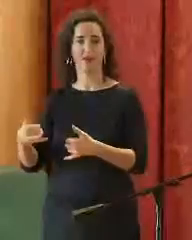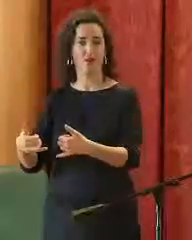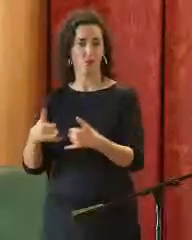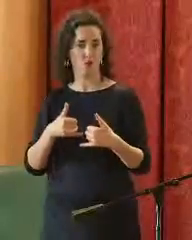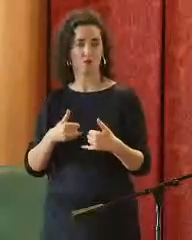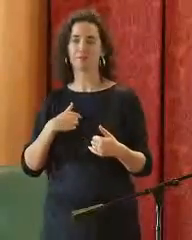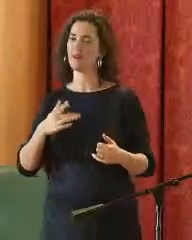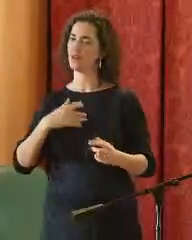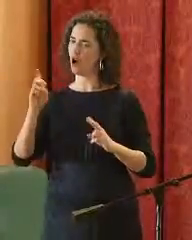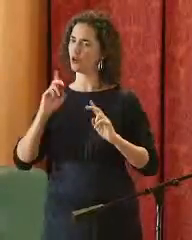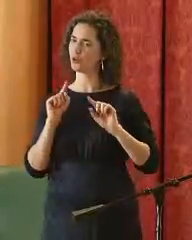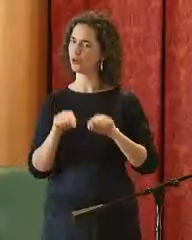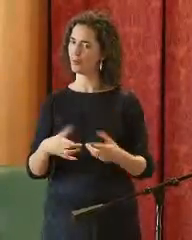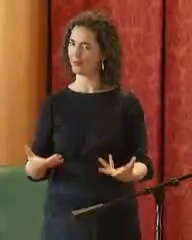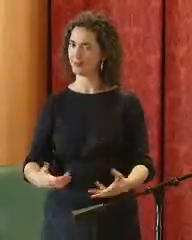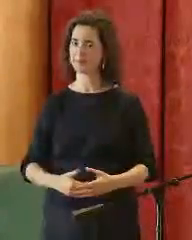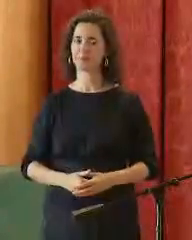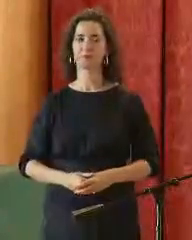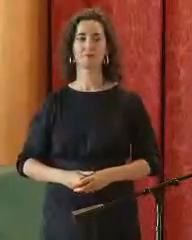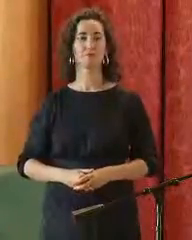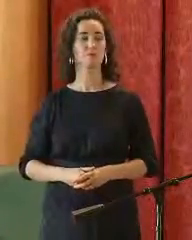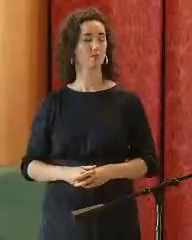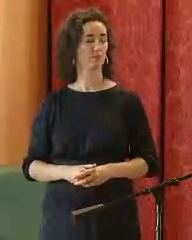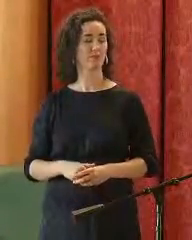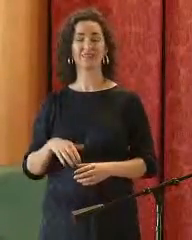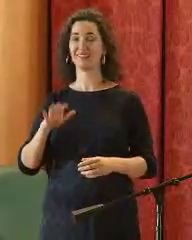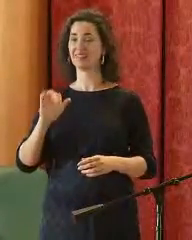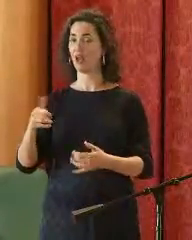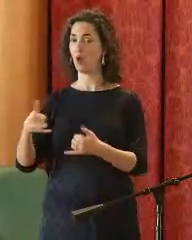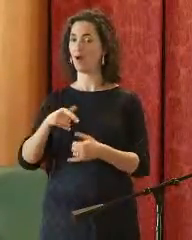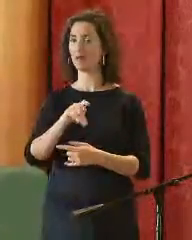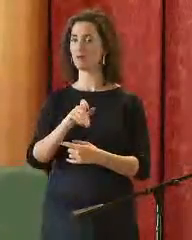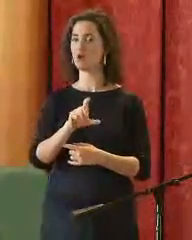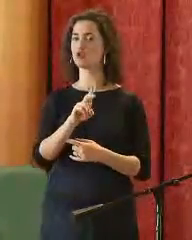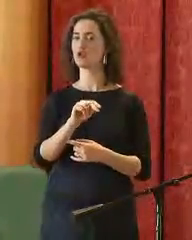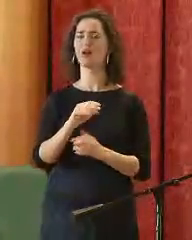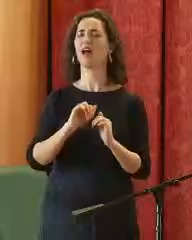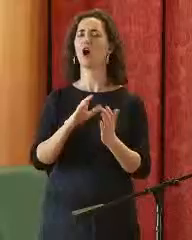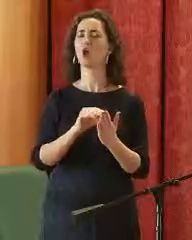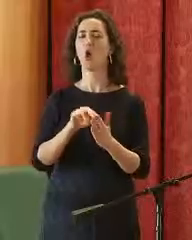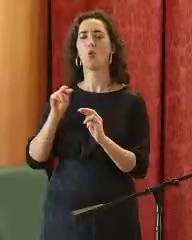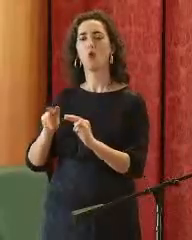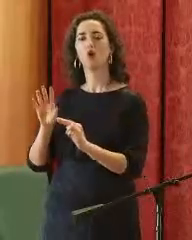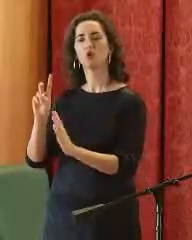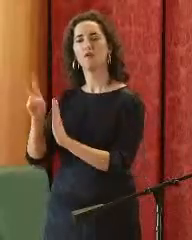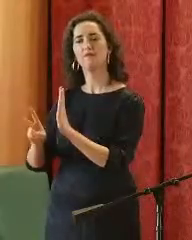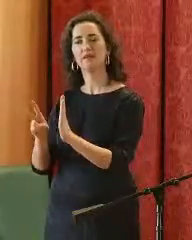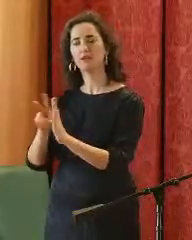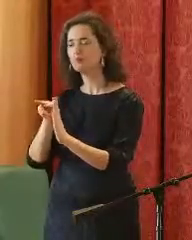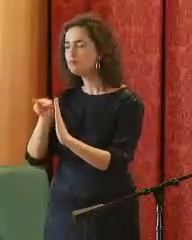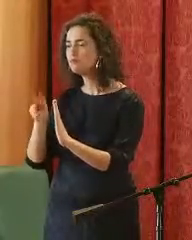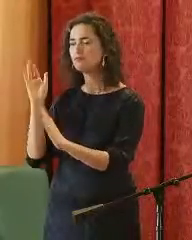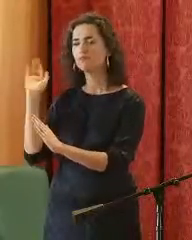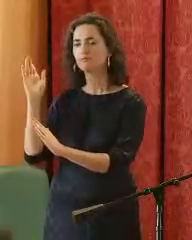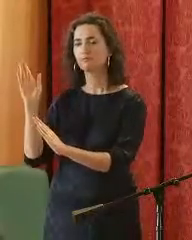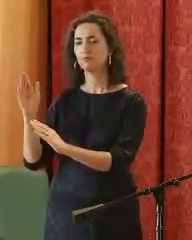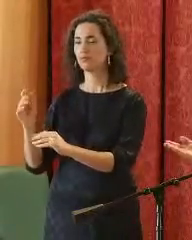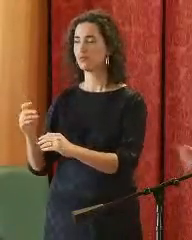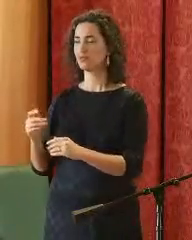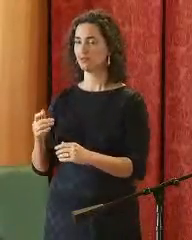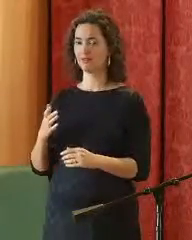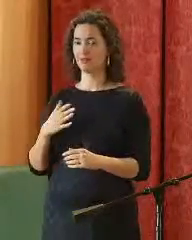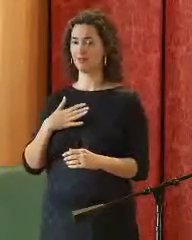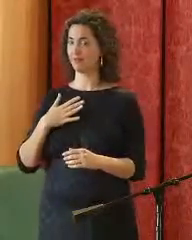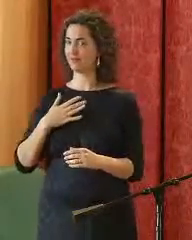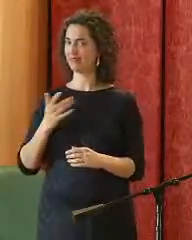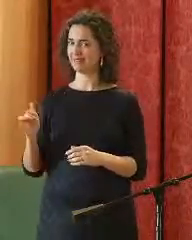honor to be here. So this is the April Dunn Award. I learned about her by watching videos of her testimony and listening to my stories that my